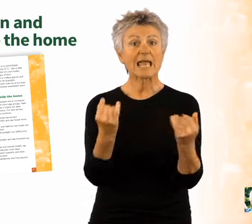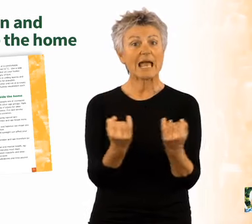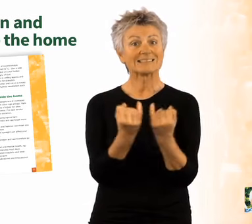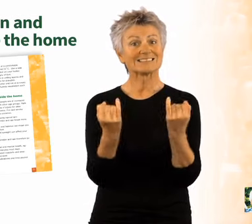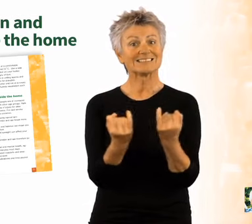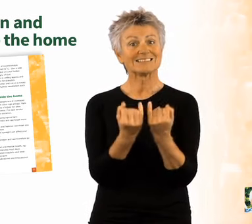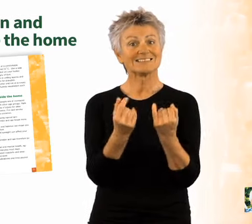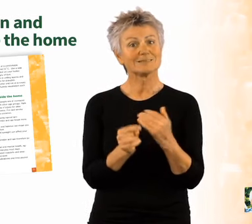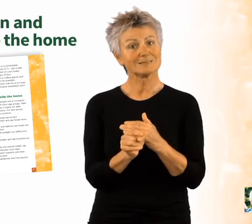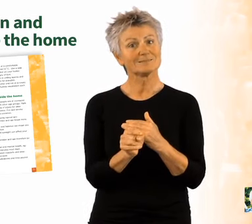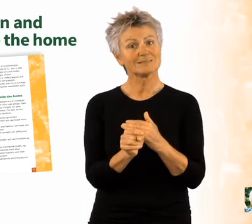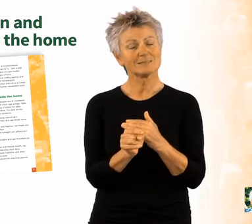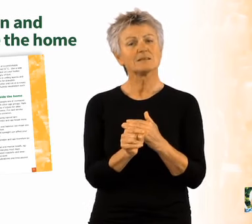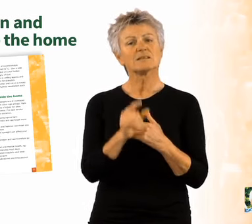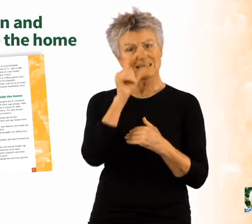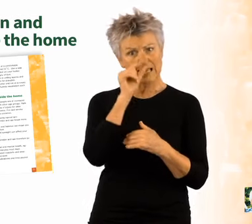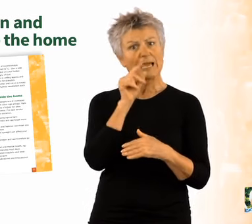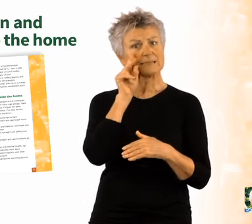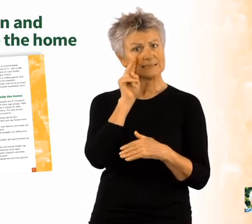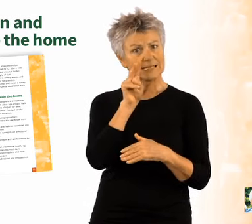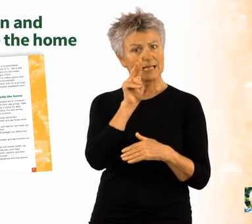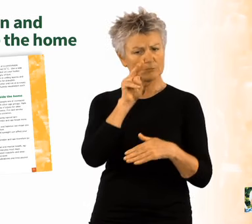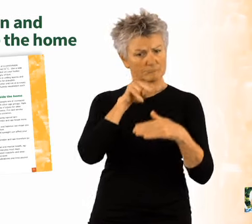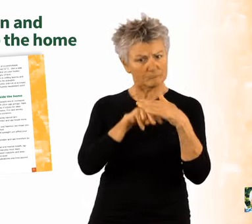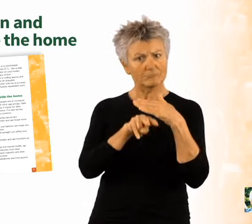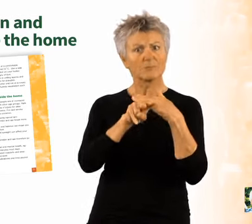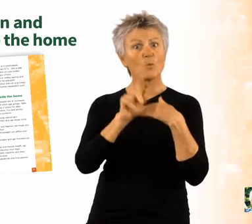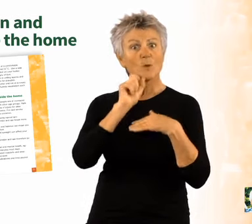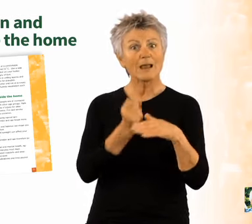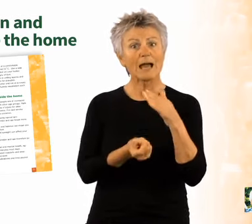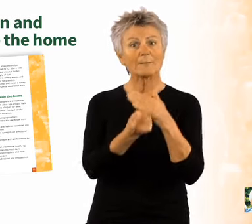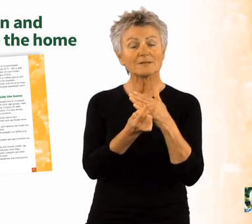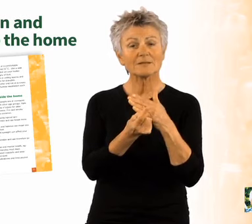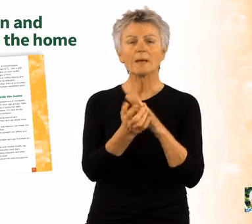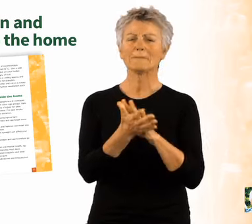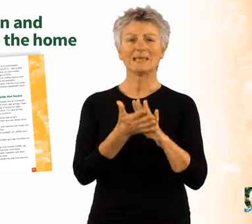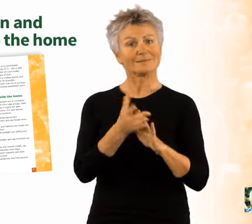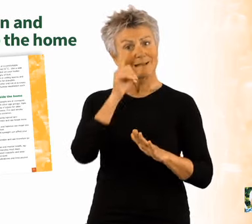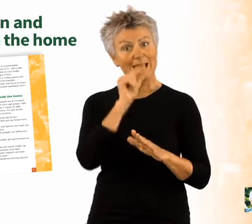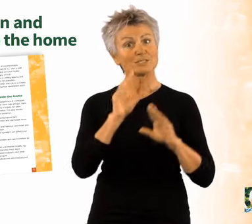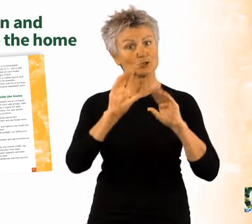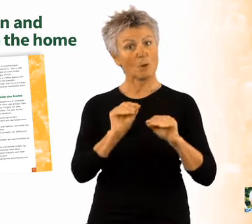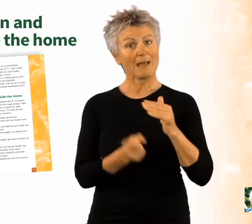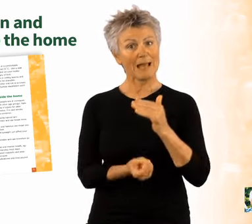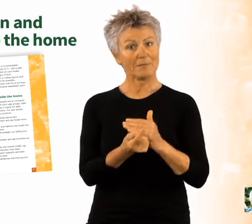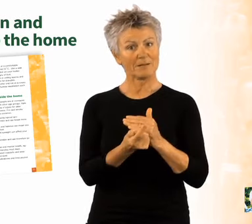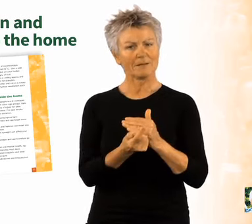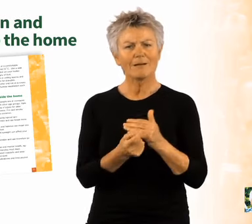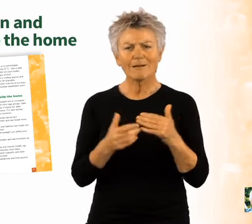Many accidents are predictable and can therefore be prevented if you